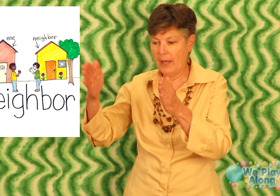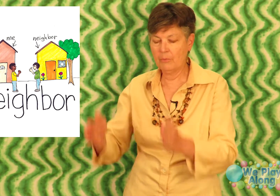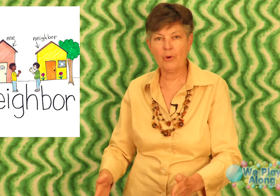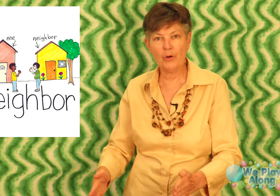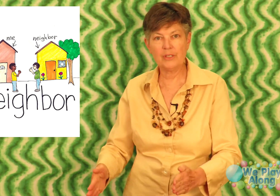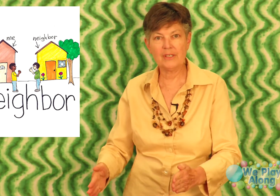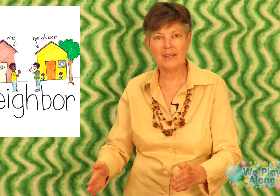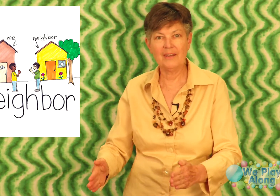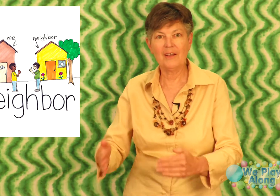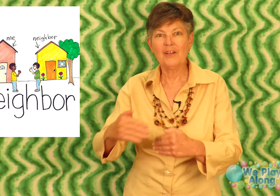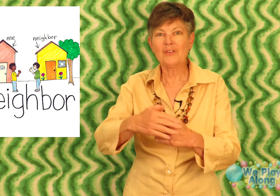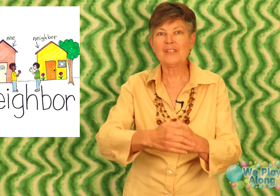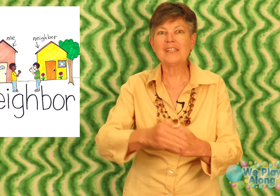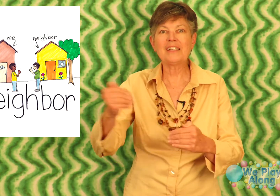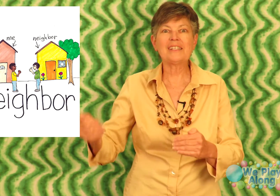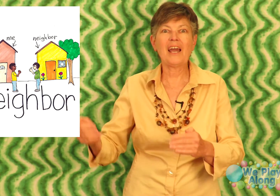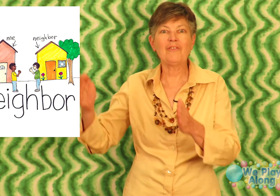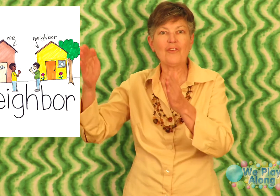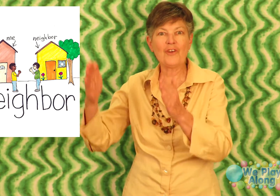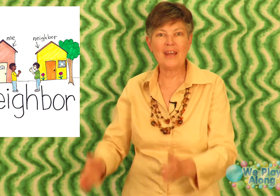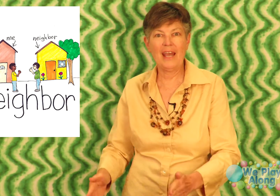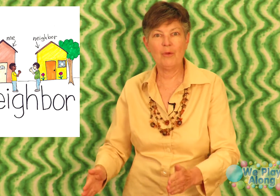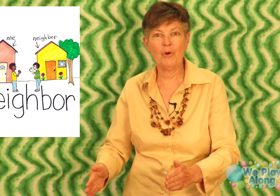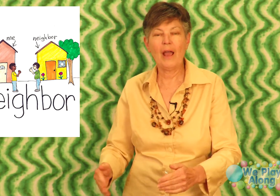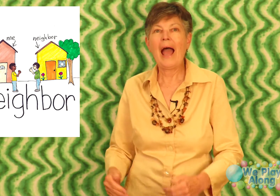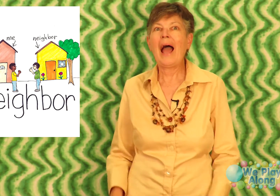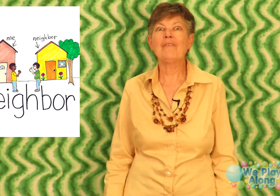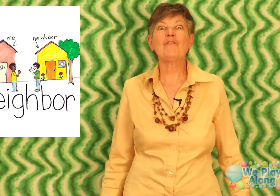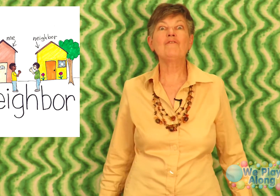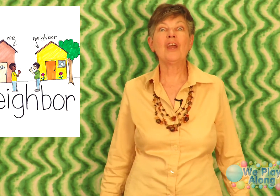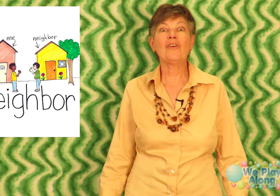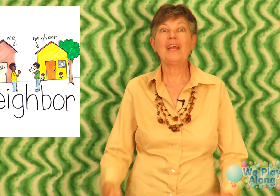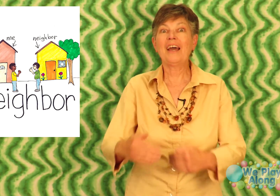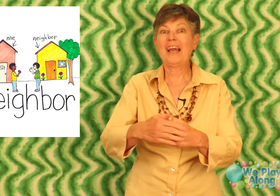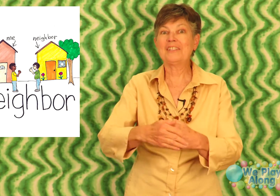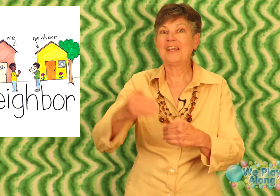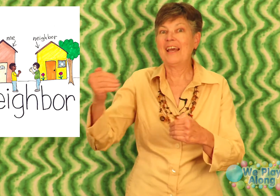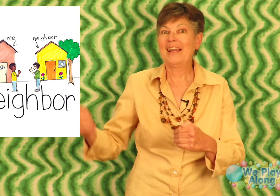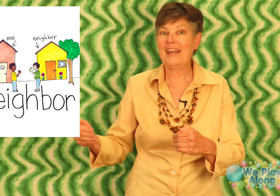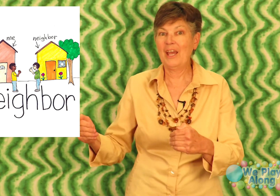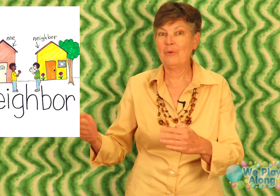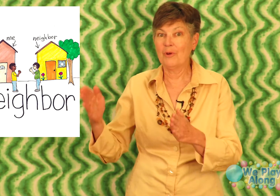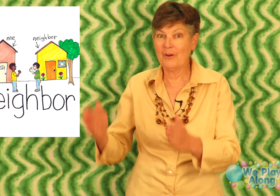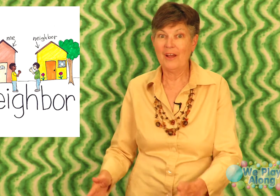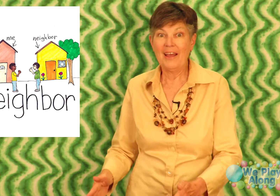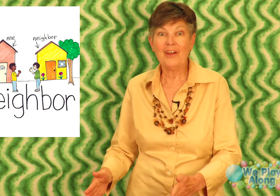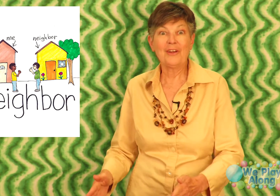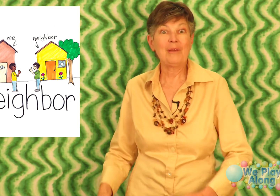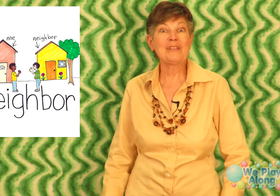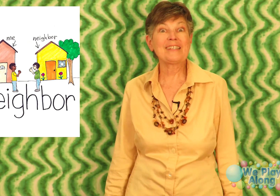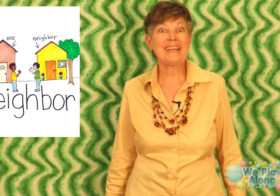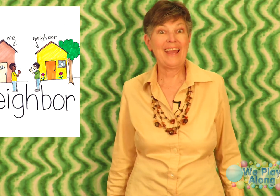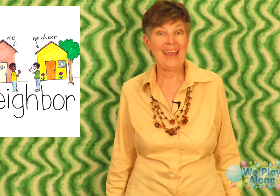and person. So this is a sign for neighbor. I have a very nice neighbor. Her name is